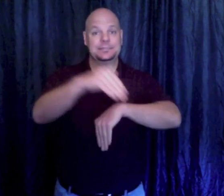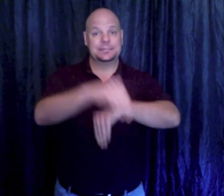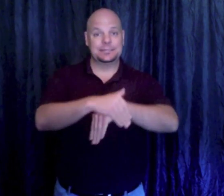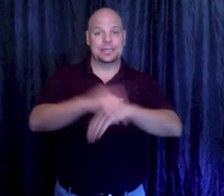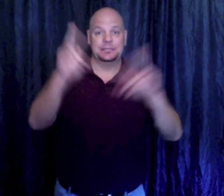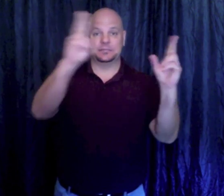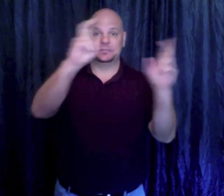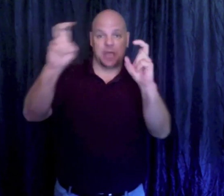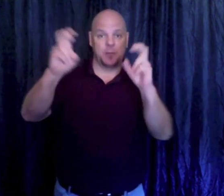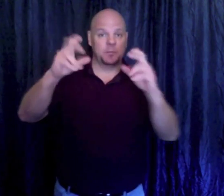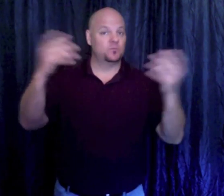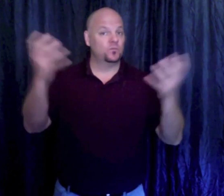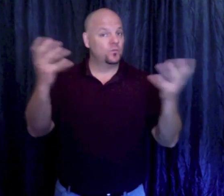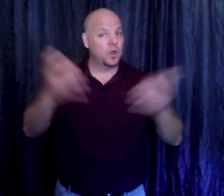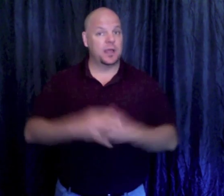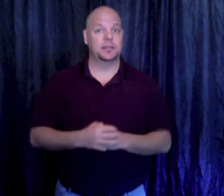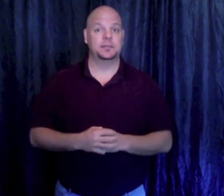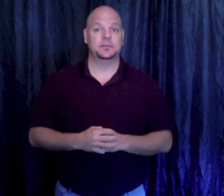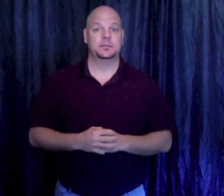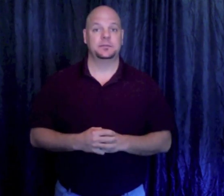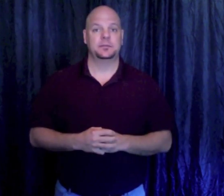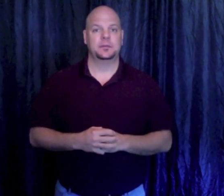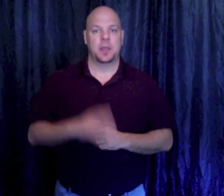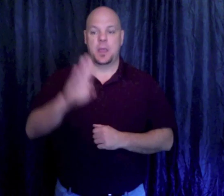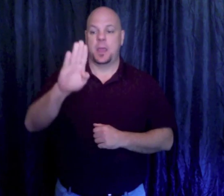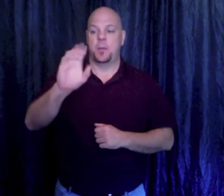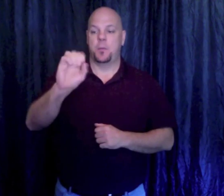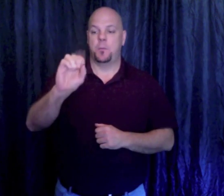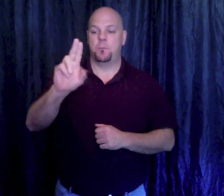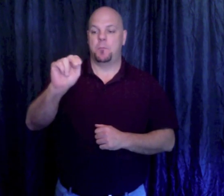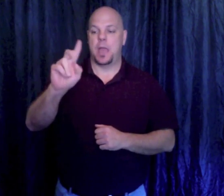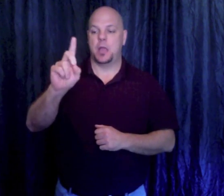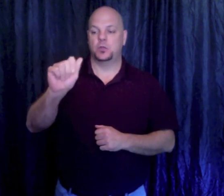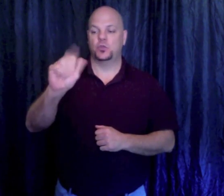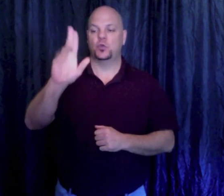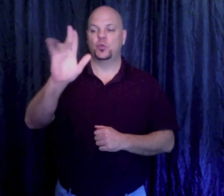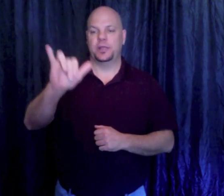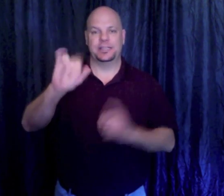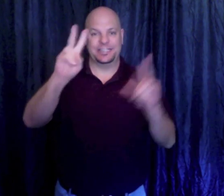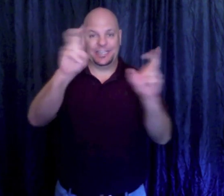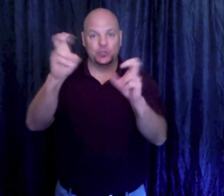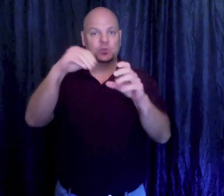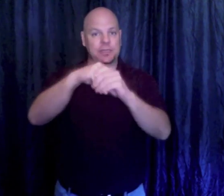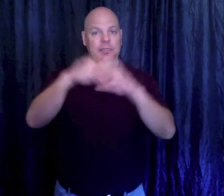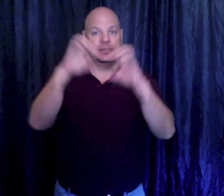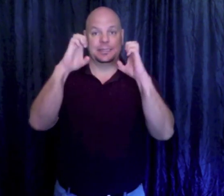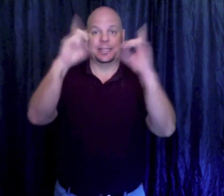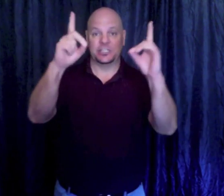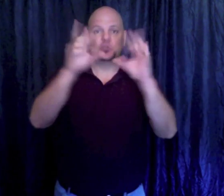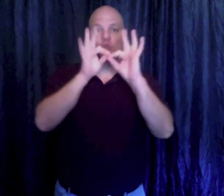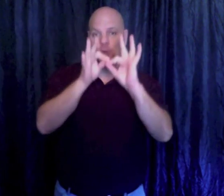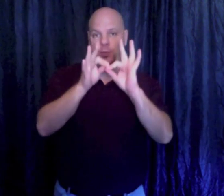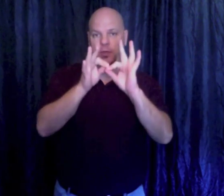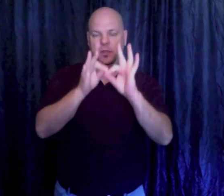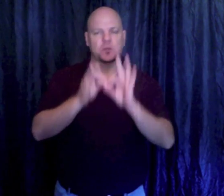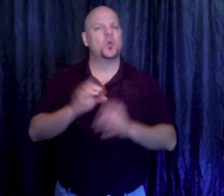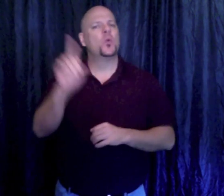presentation is boundary issues in educational interpreting. Where and how do you draw the